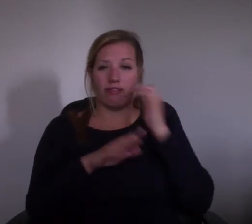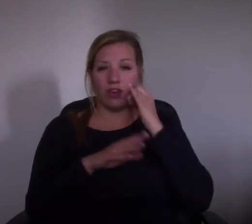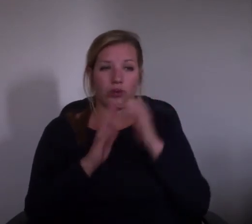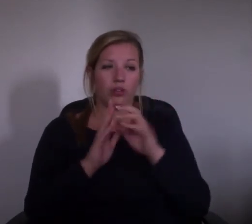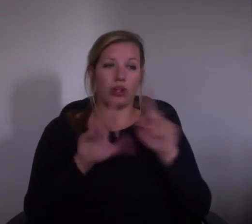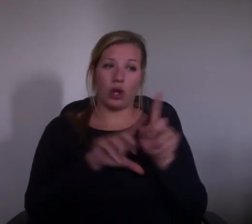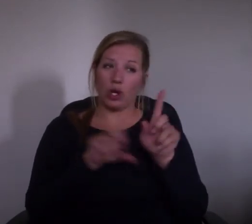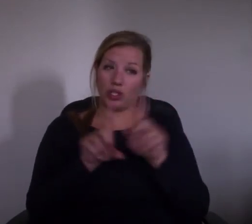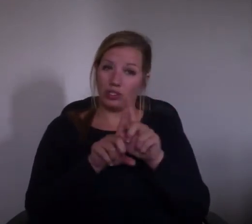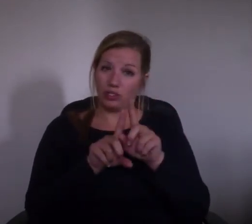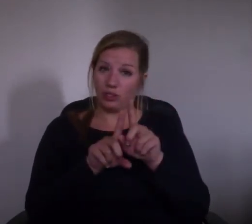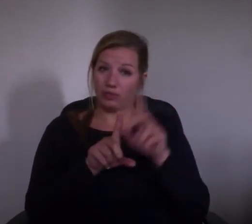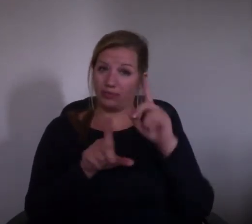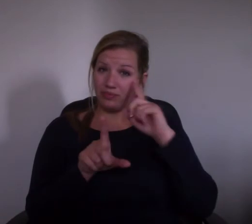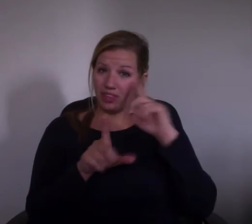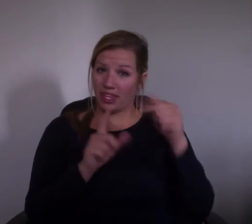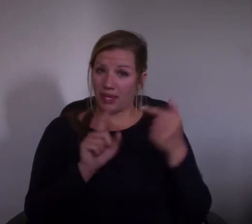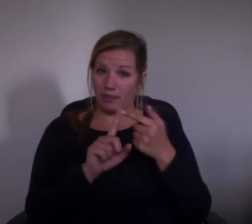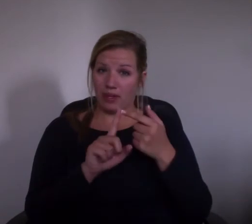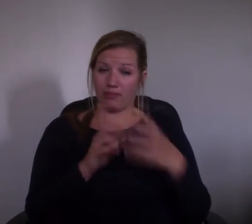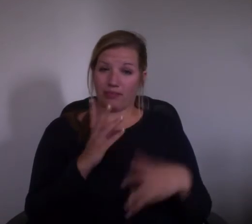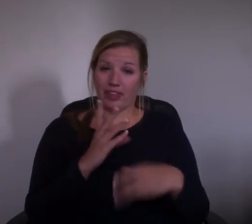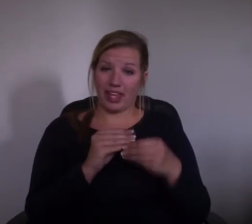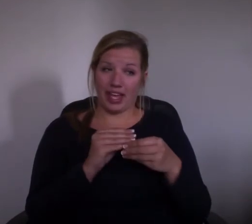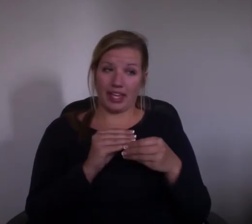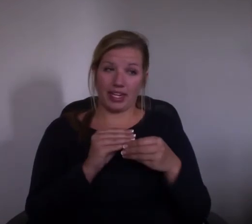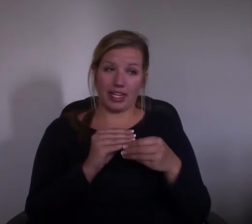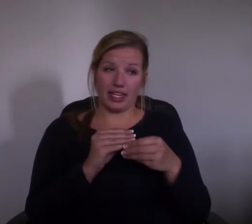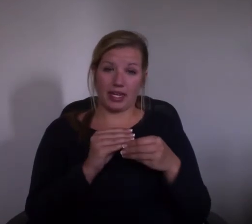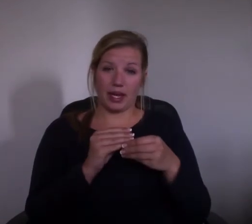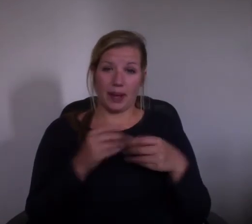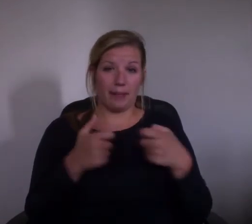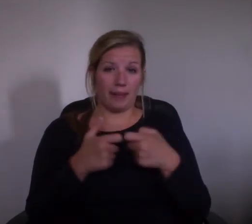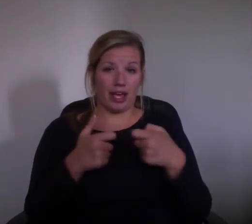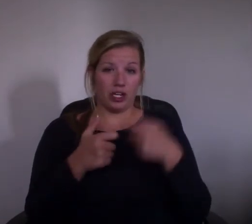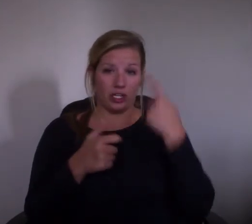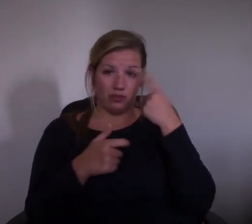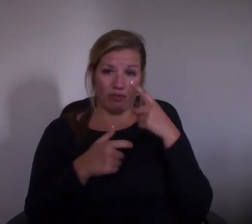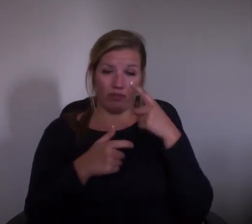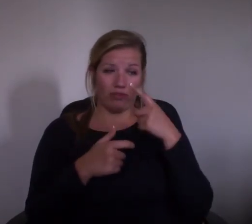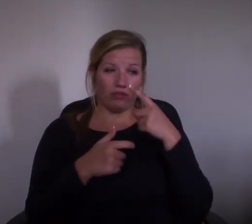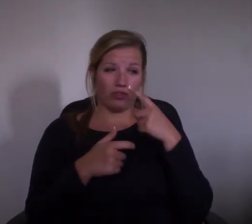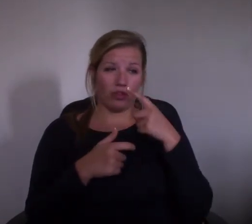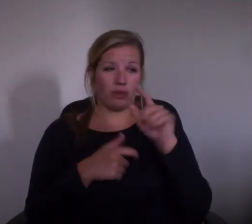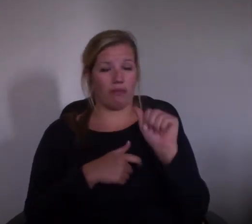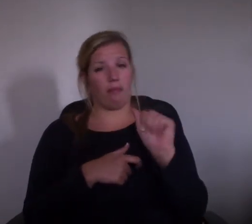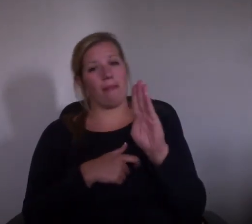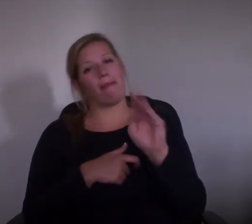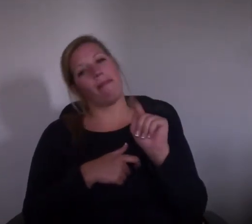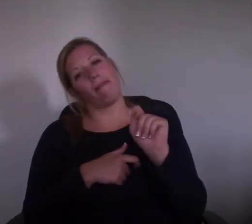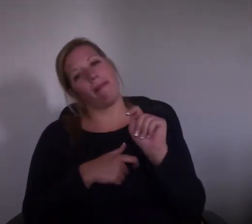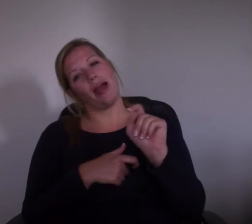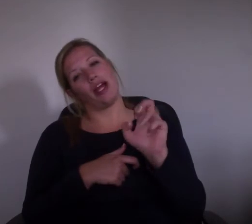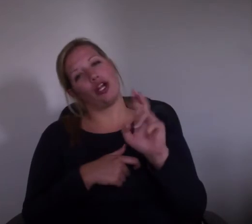Also think about having extra batteries for your cell phone, because if there's no electricity and you can't charge it, you're going to need to be able